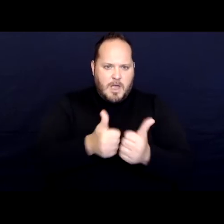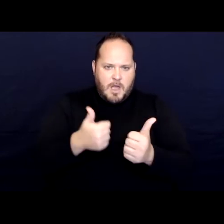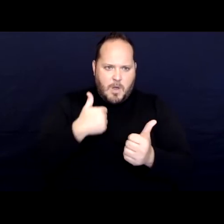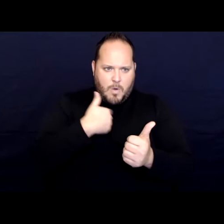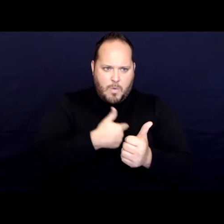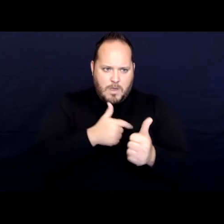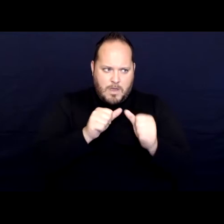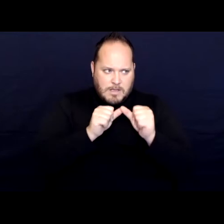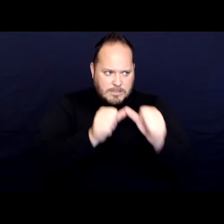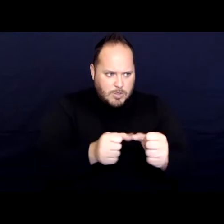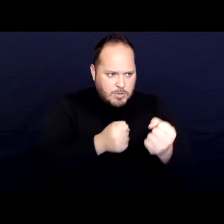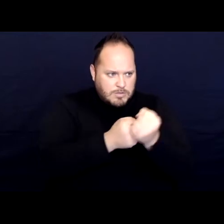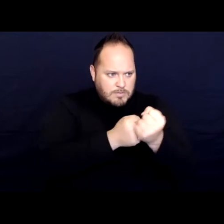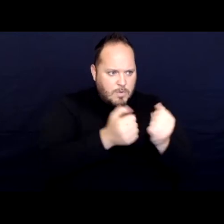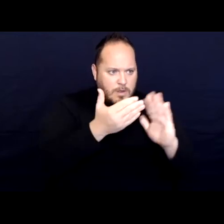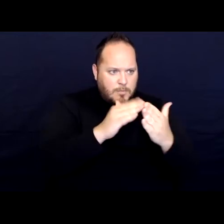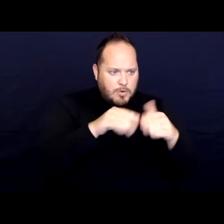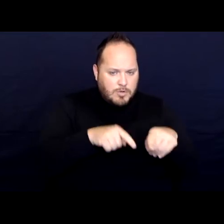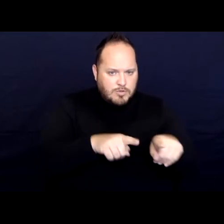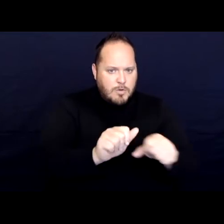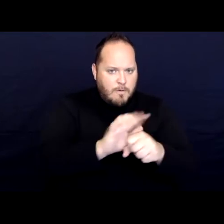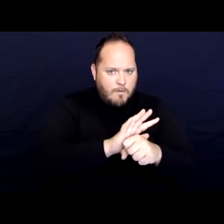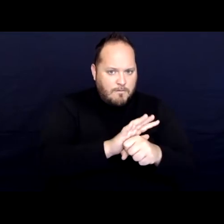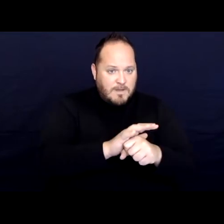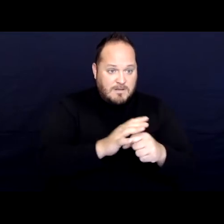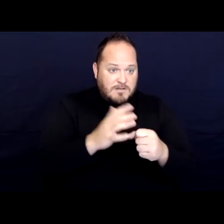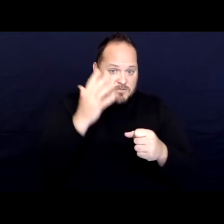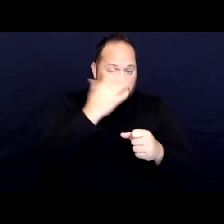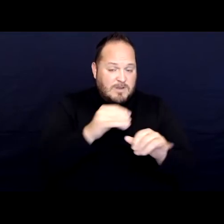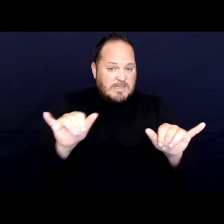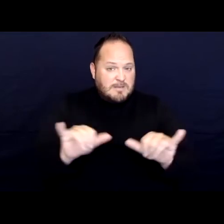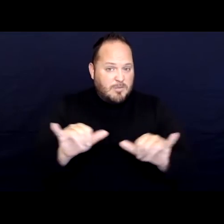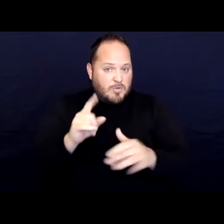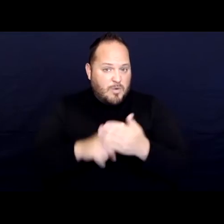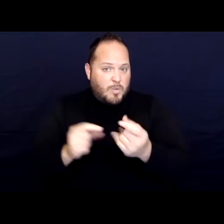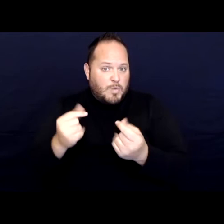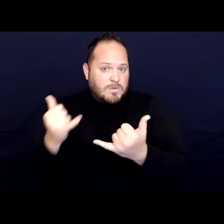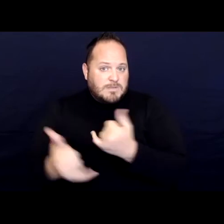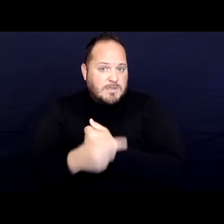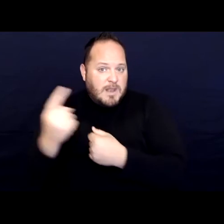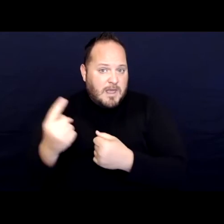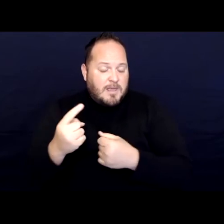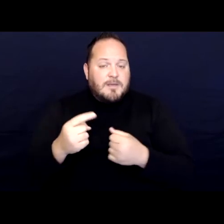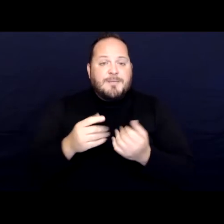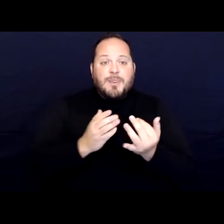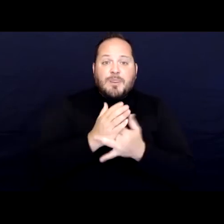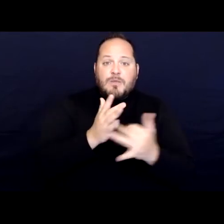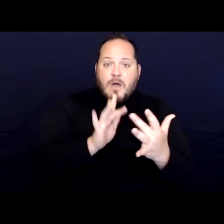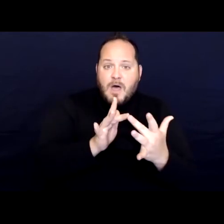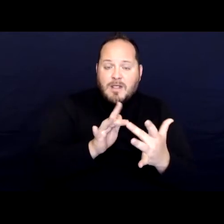during COVID, which was similar to what we're doing today, through online